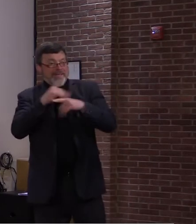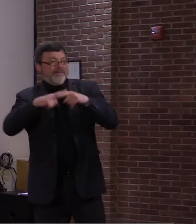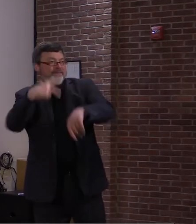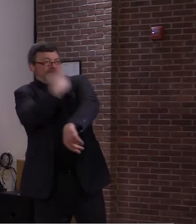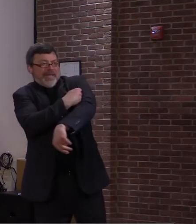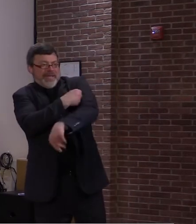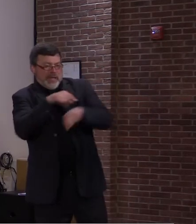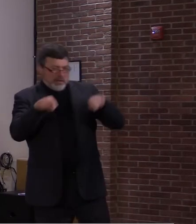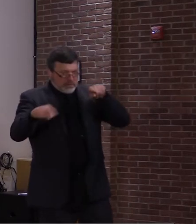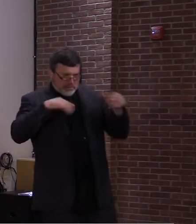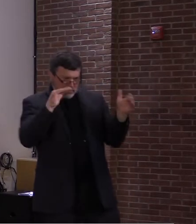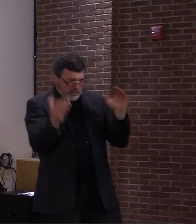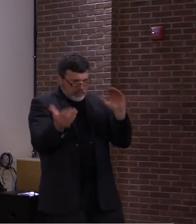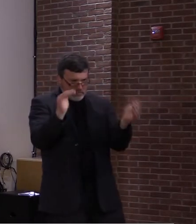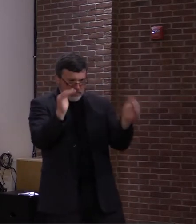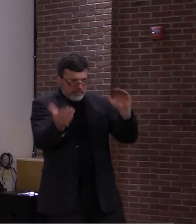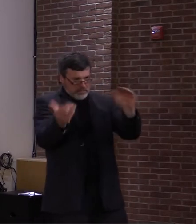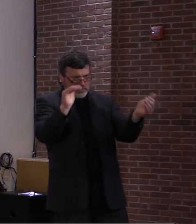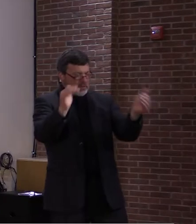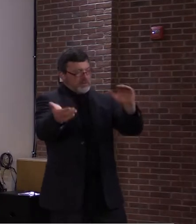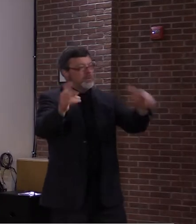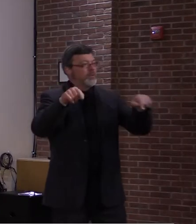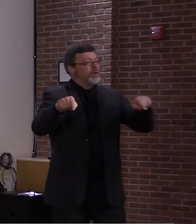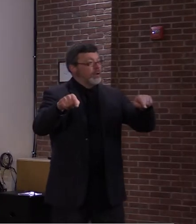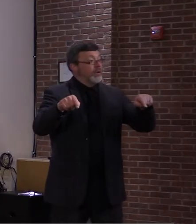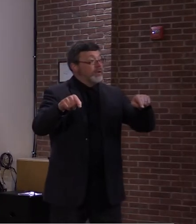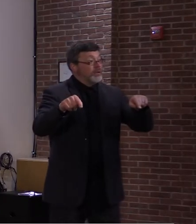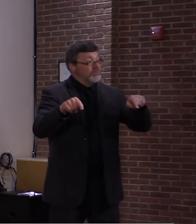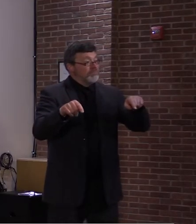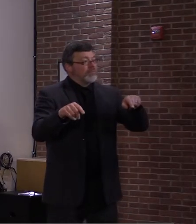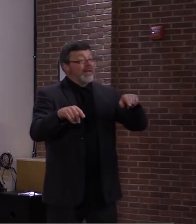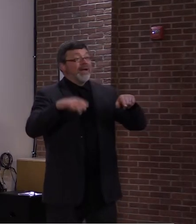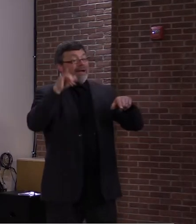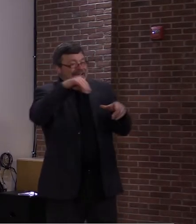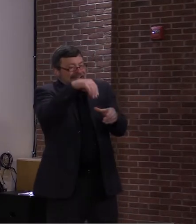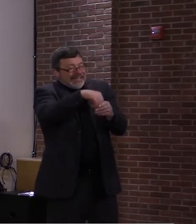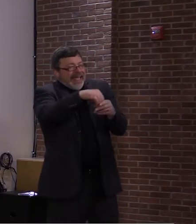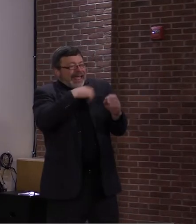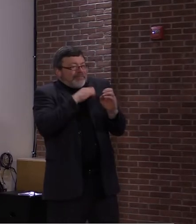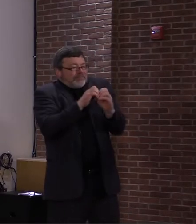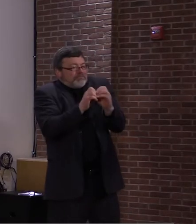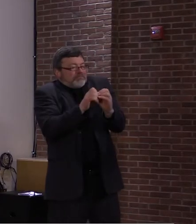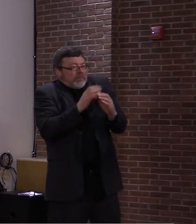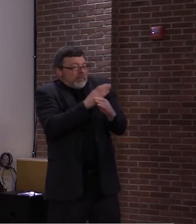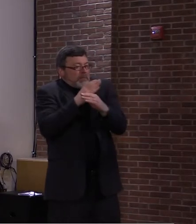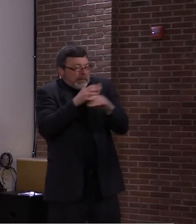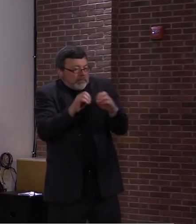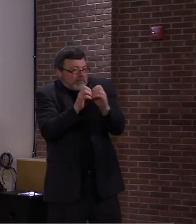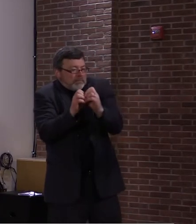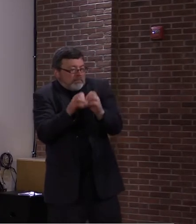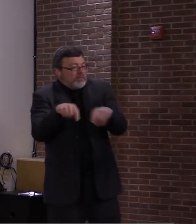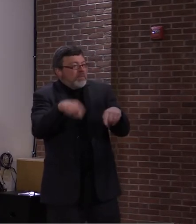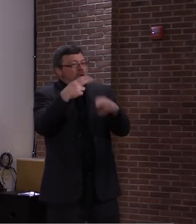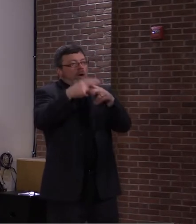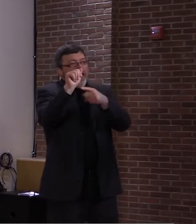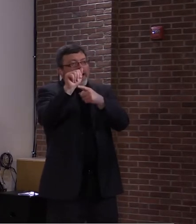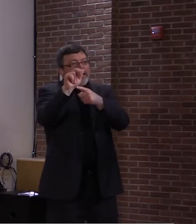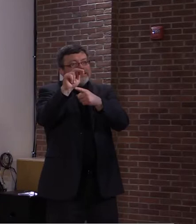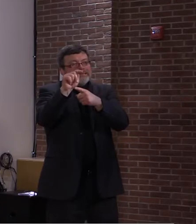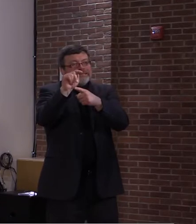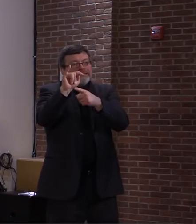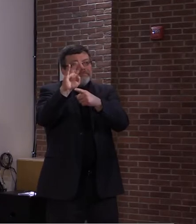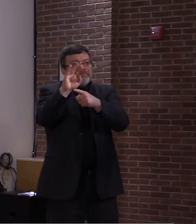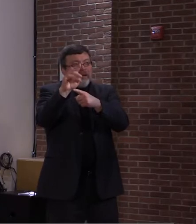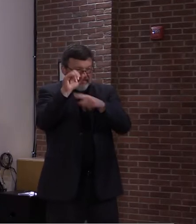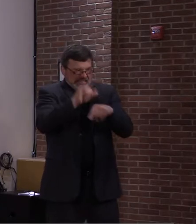over 60+% people with antibodies across the board. And the highest